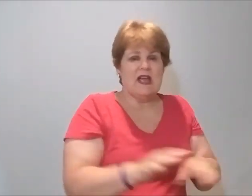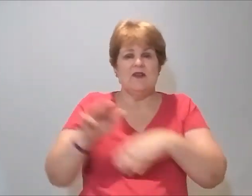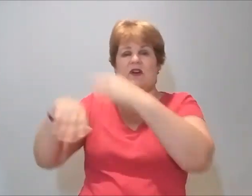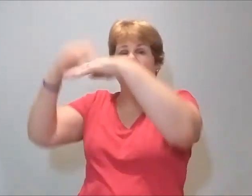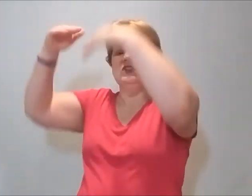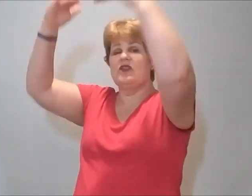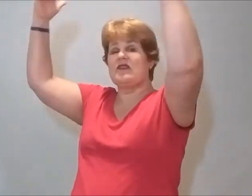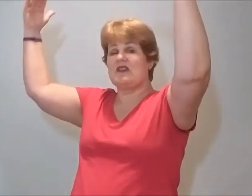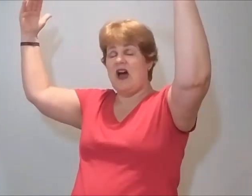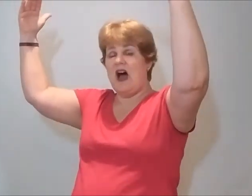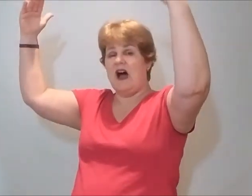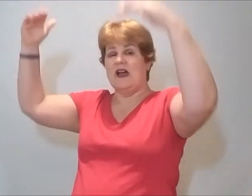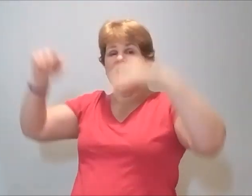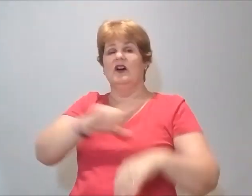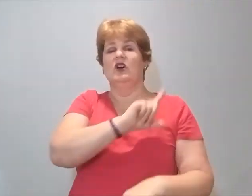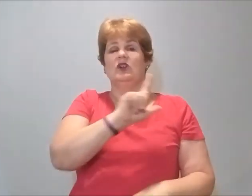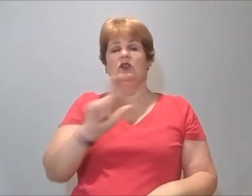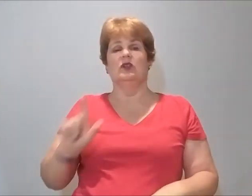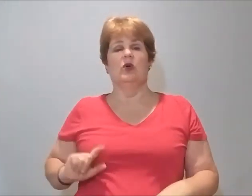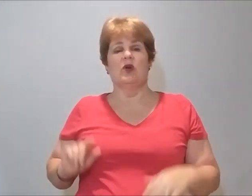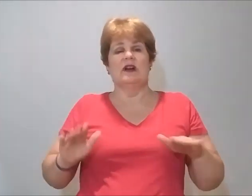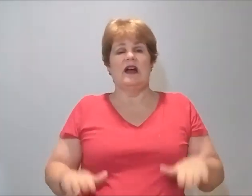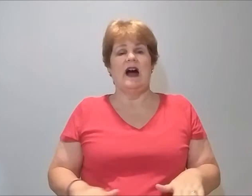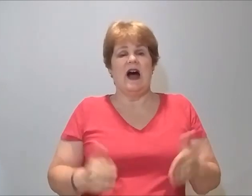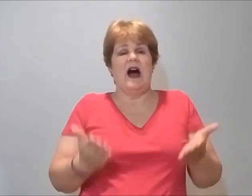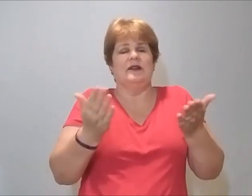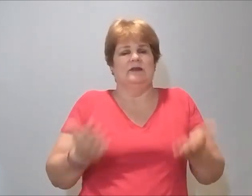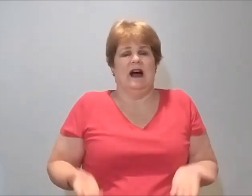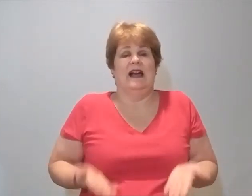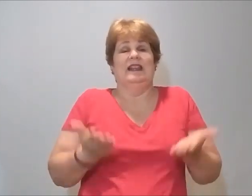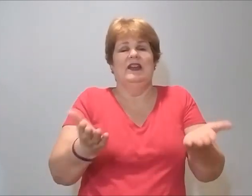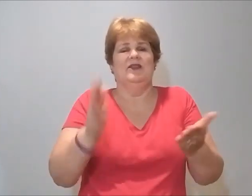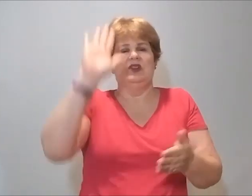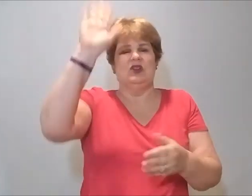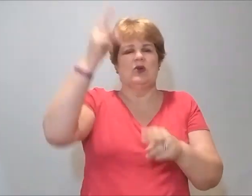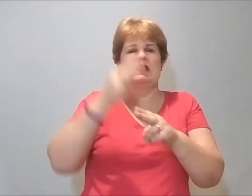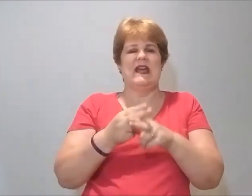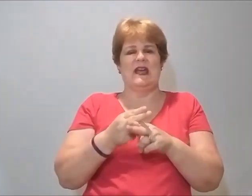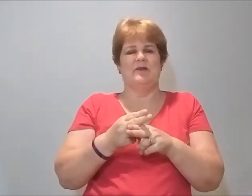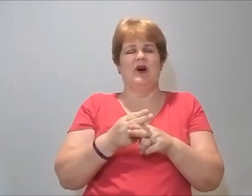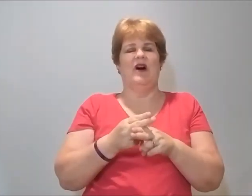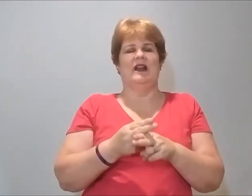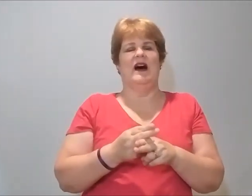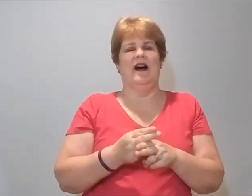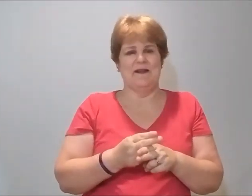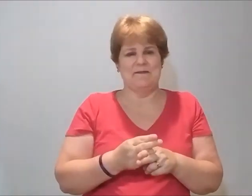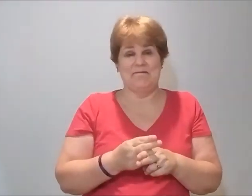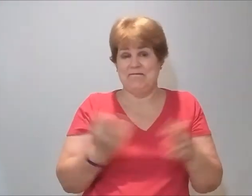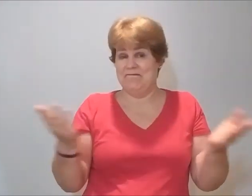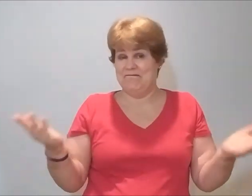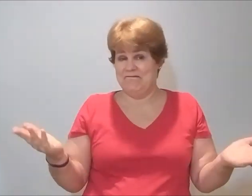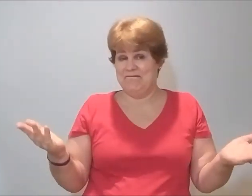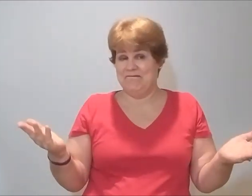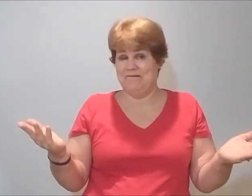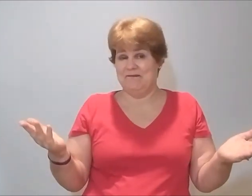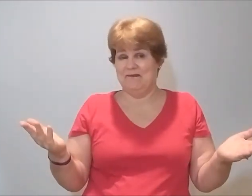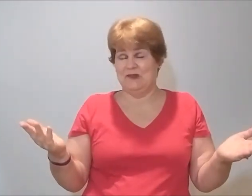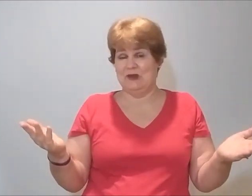grave to the sky, Lord, I lift your name on high. Good